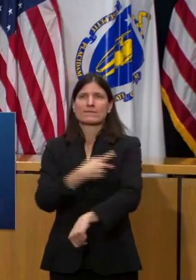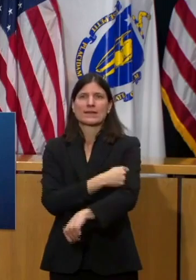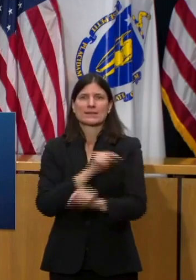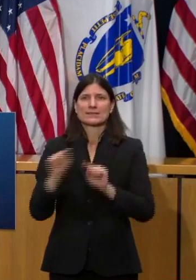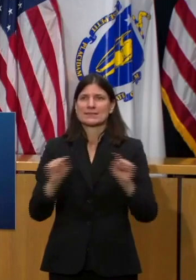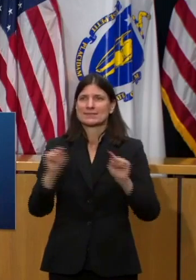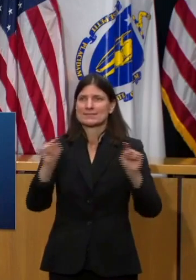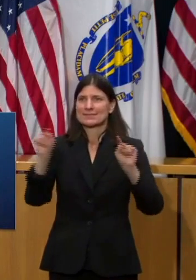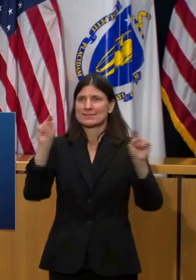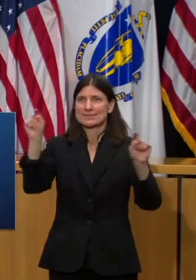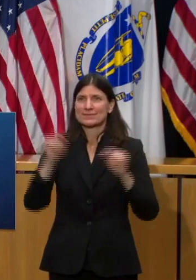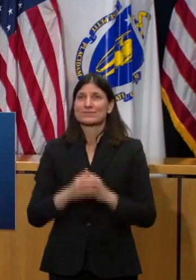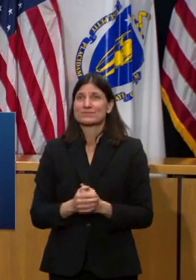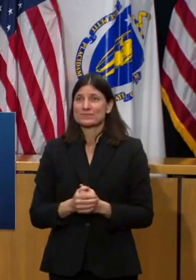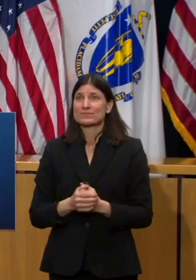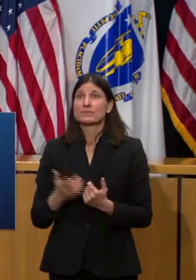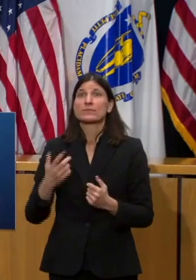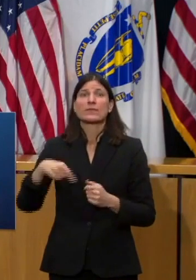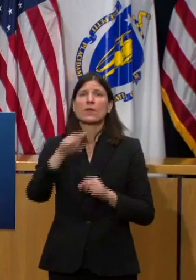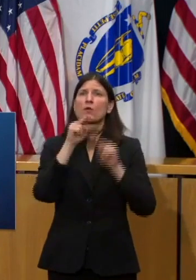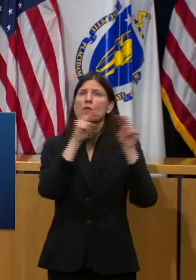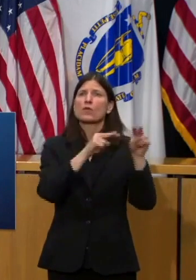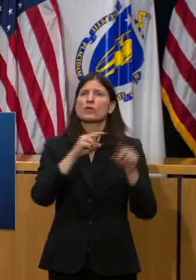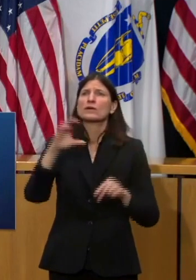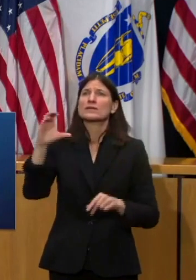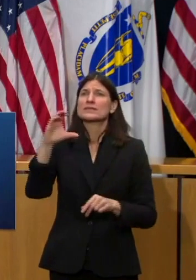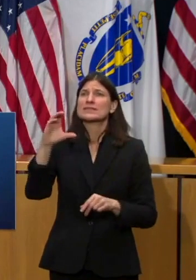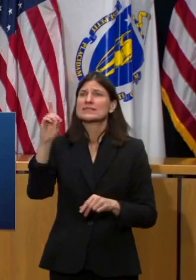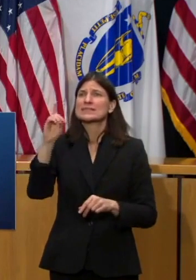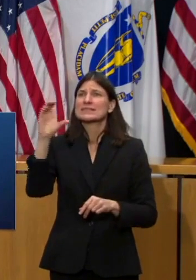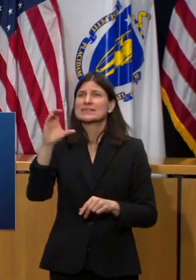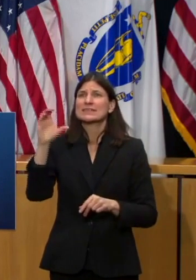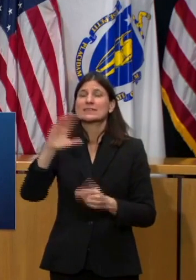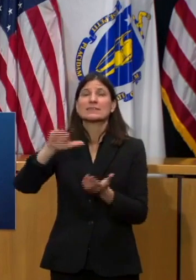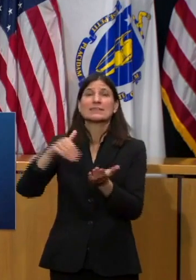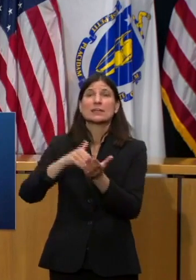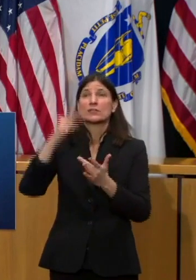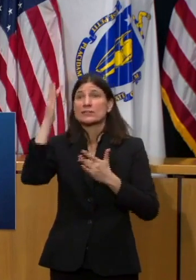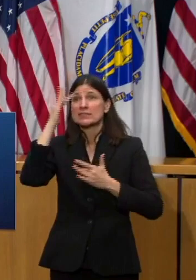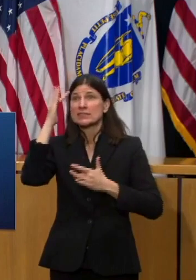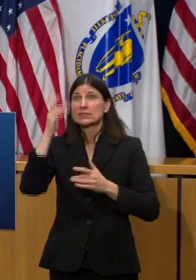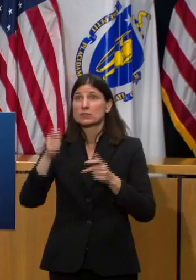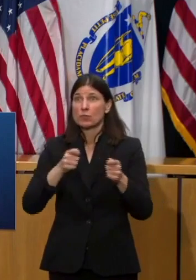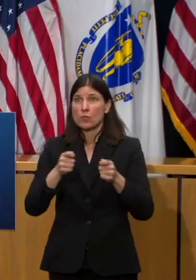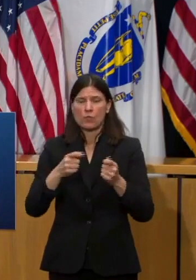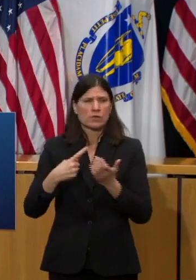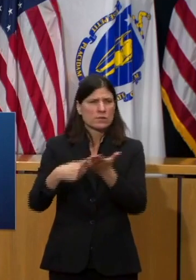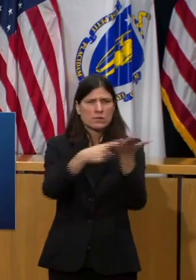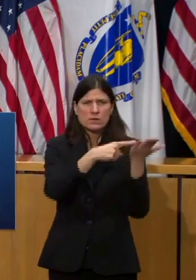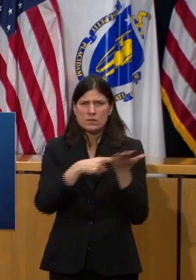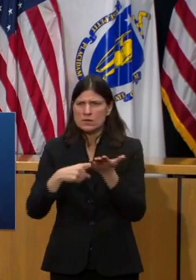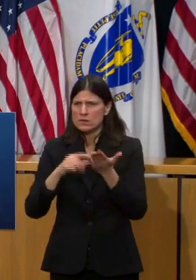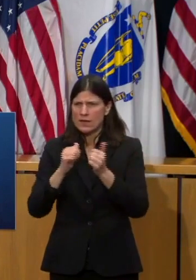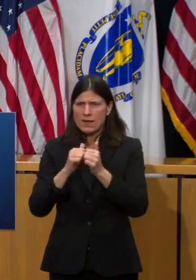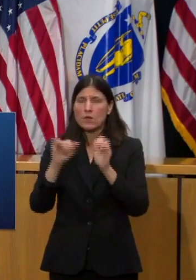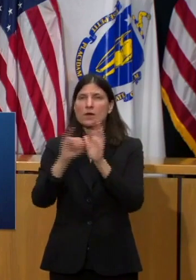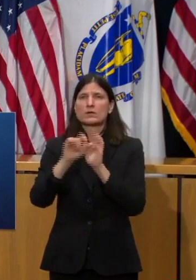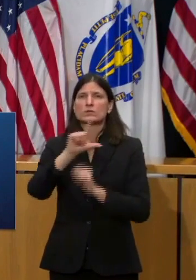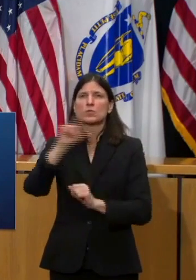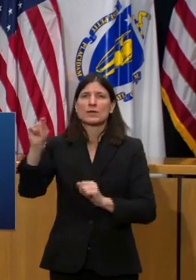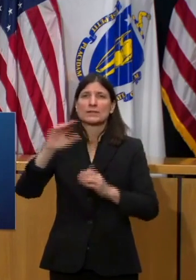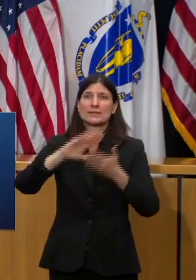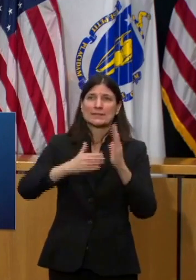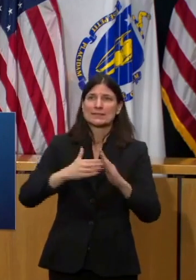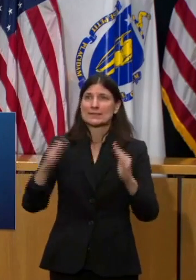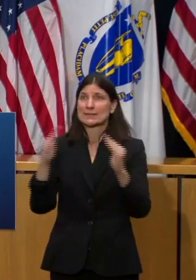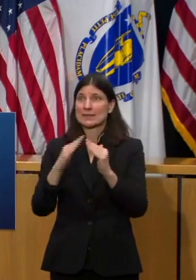identified 20 municipalities that have had the greatest COVID burden and the greatest percentage of non-white residents. These